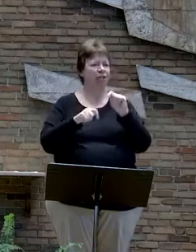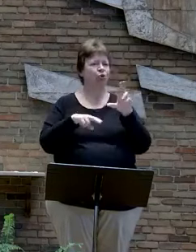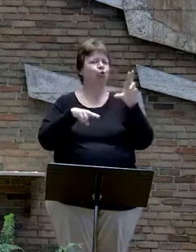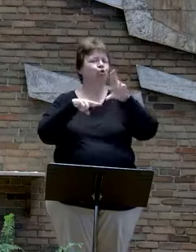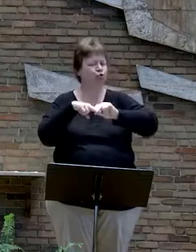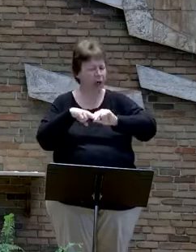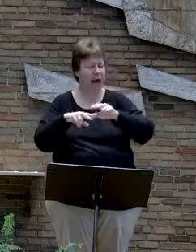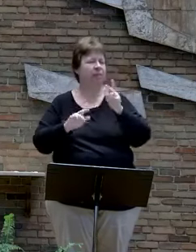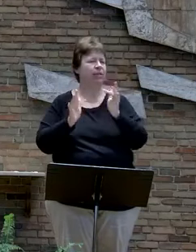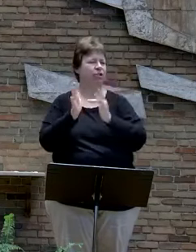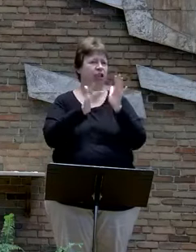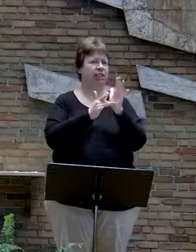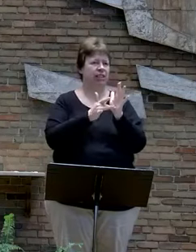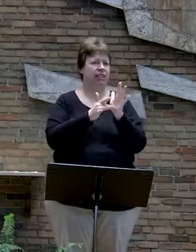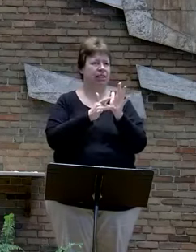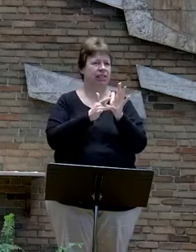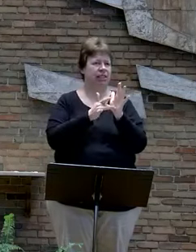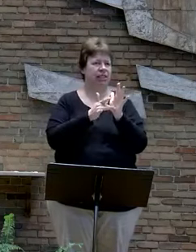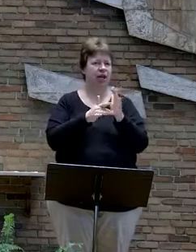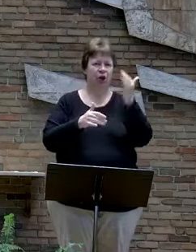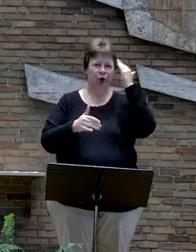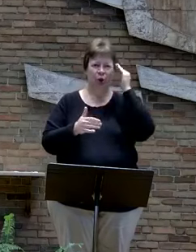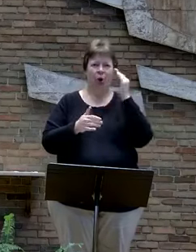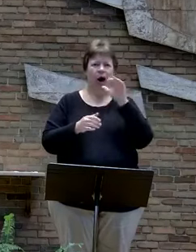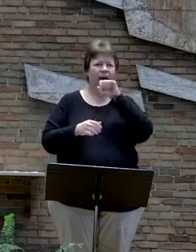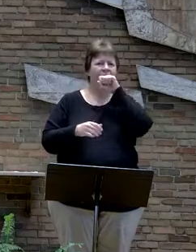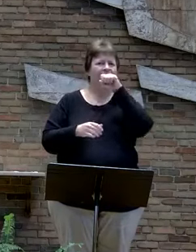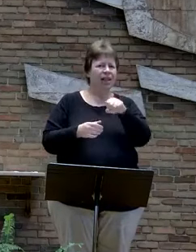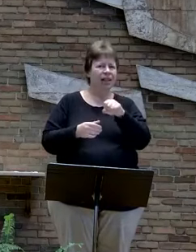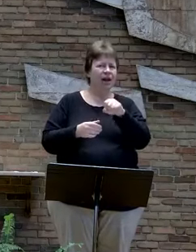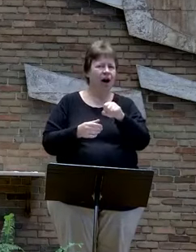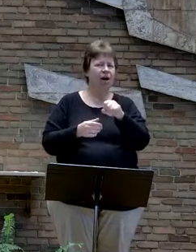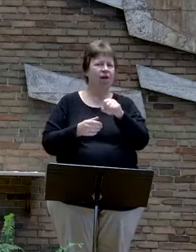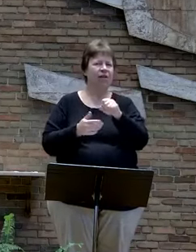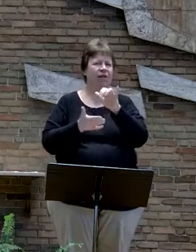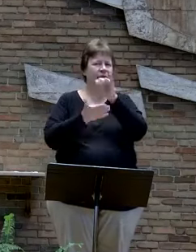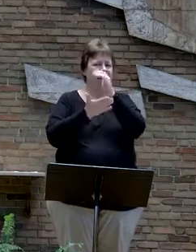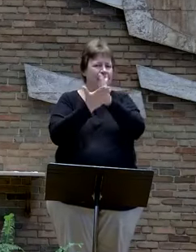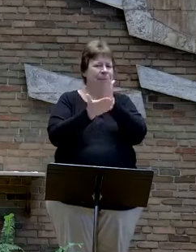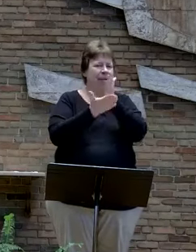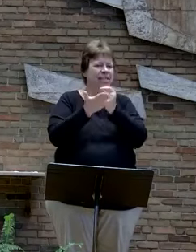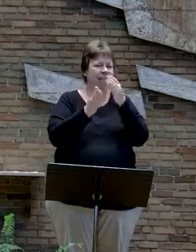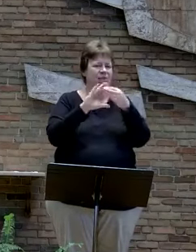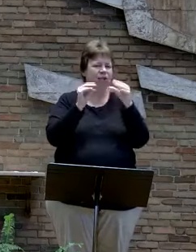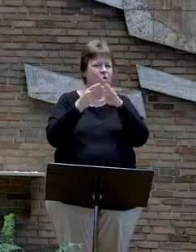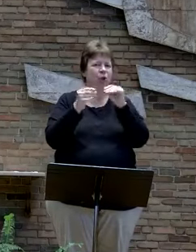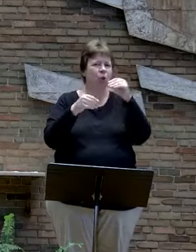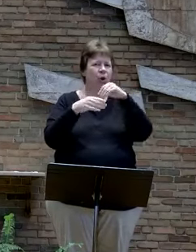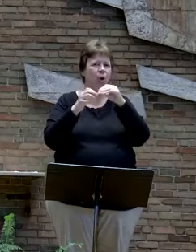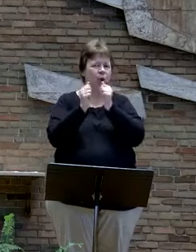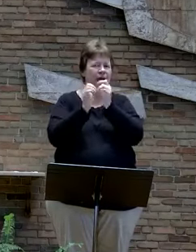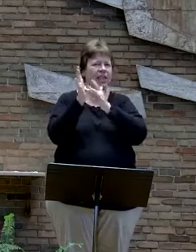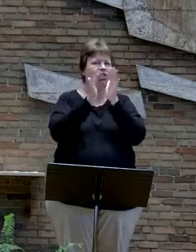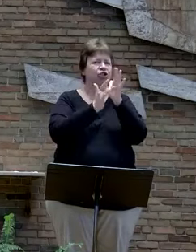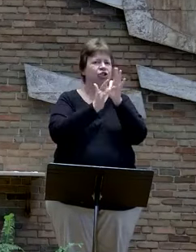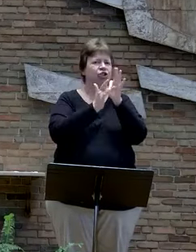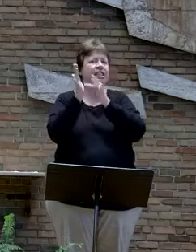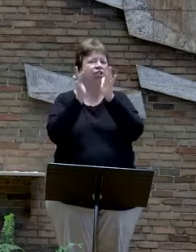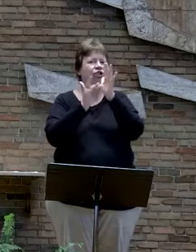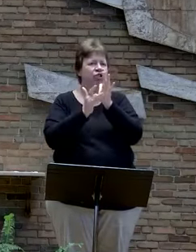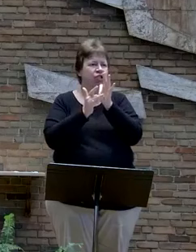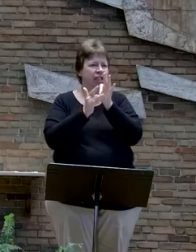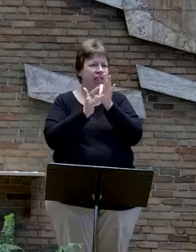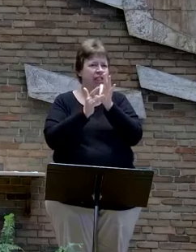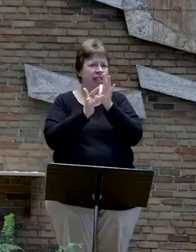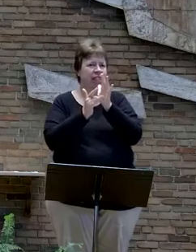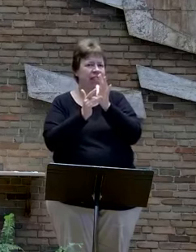Jesus. You know, I love these little pieces of repartee in the scriptures. I love how Jesus turns the Pharisees